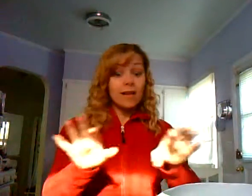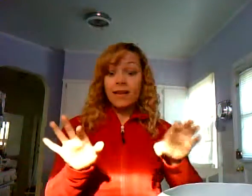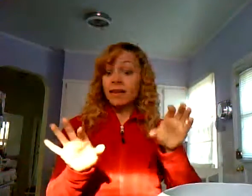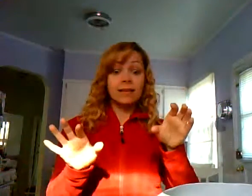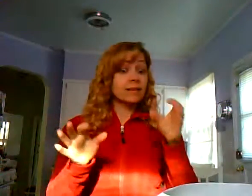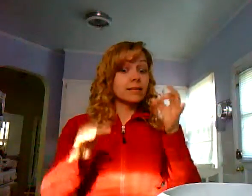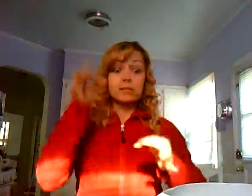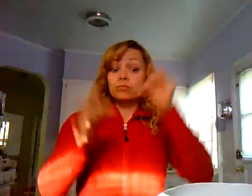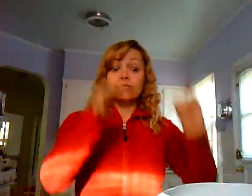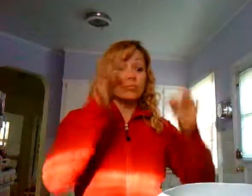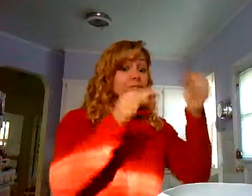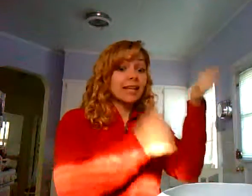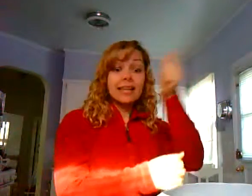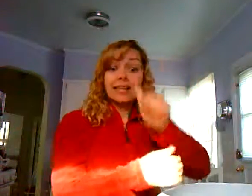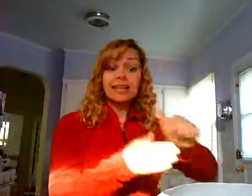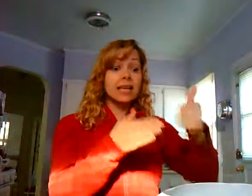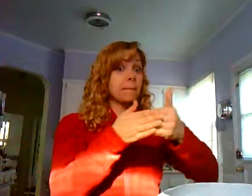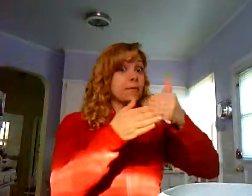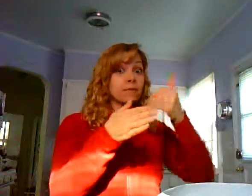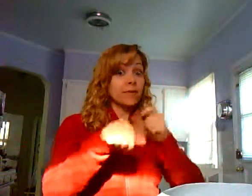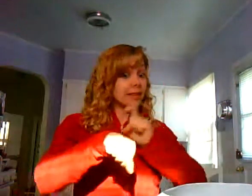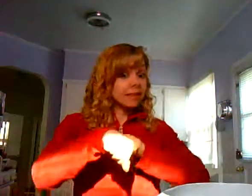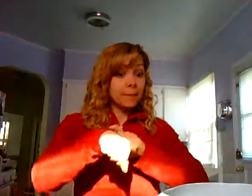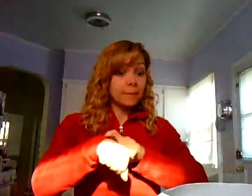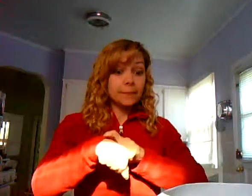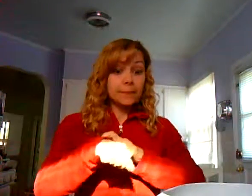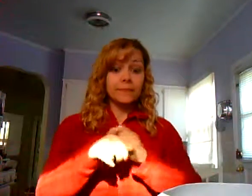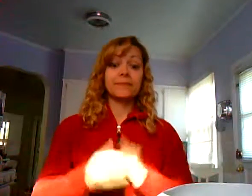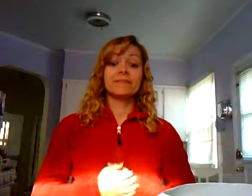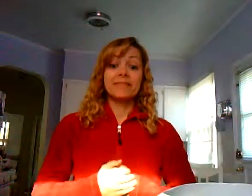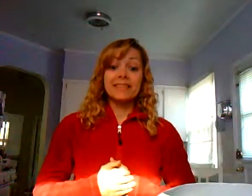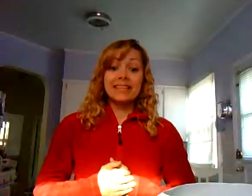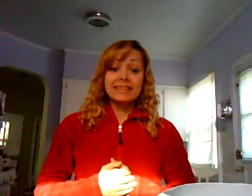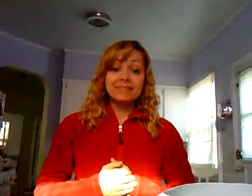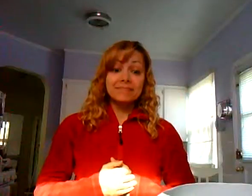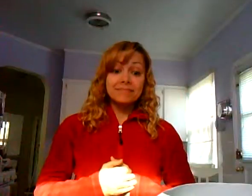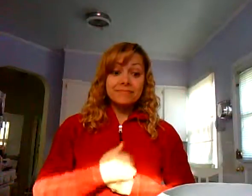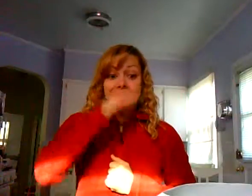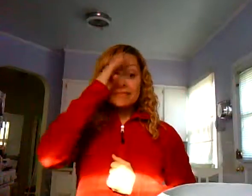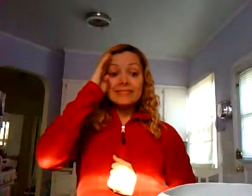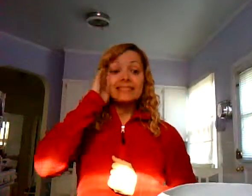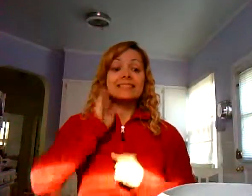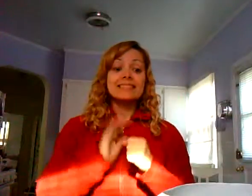you don't want to judge people if you don't know something don't judge about it.